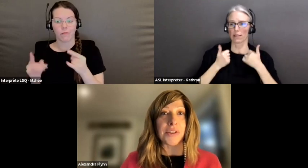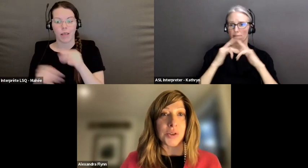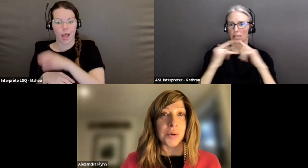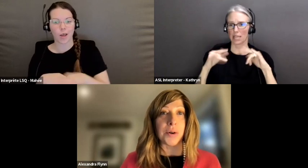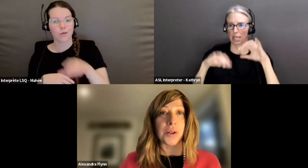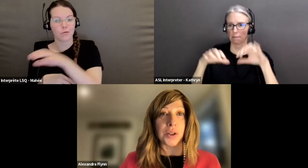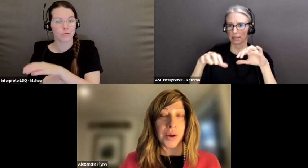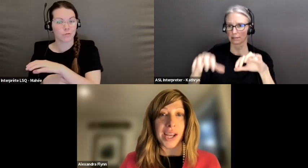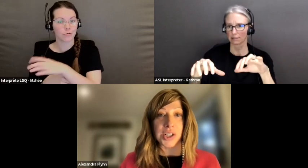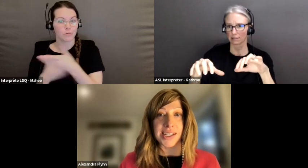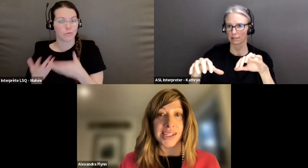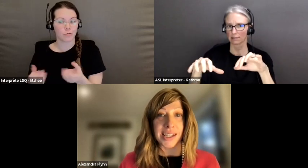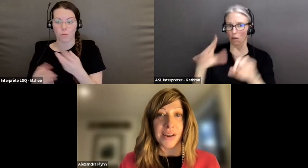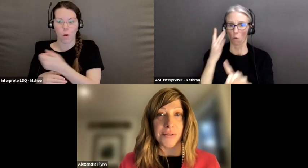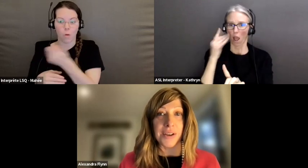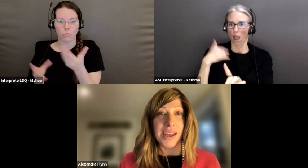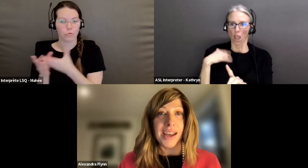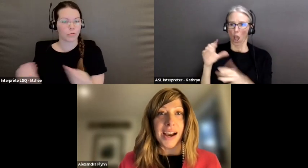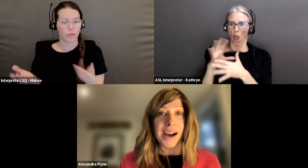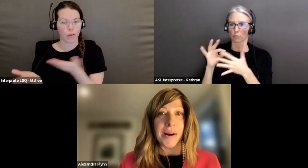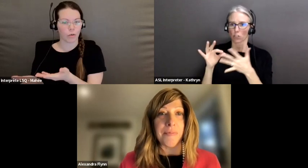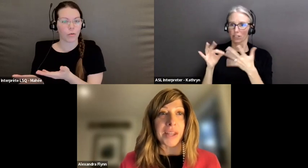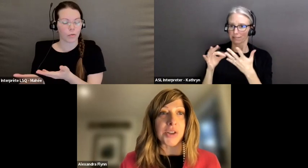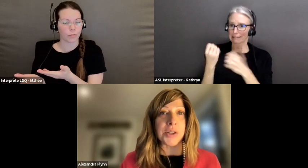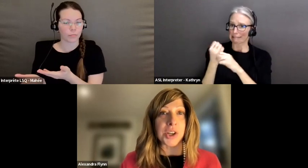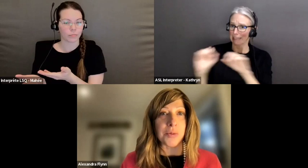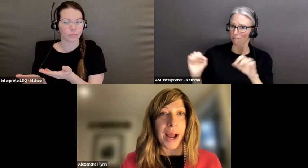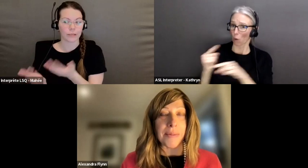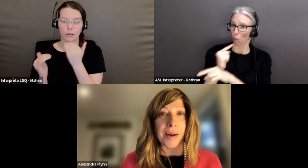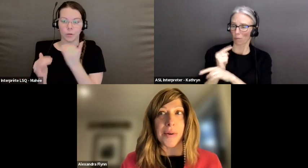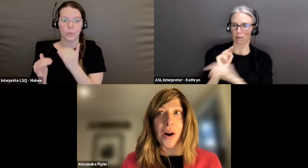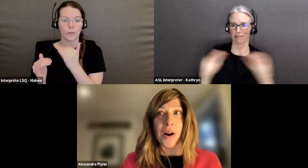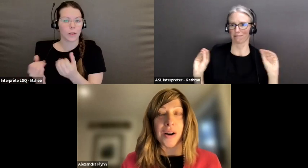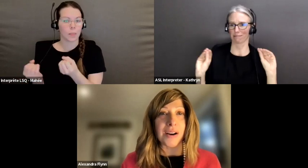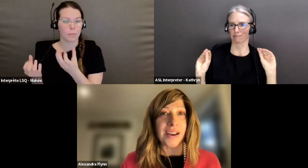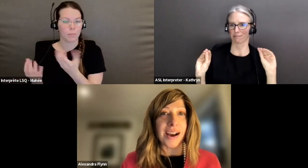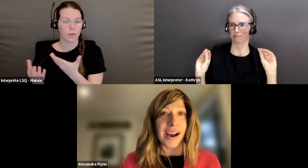safe, suitable locations to live. So I'm just going to wrap up